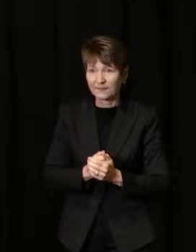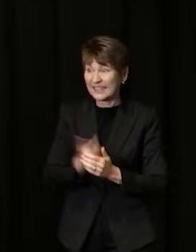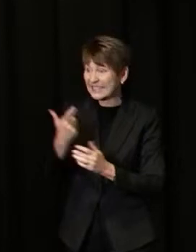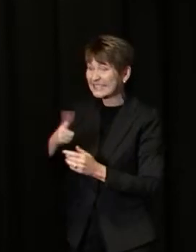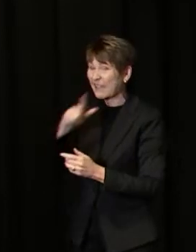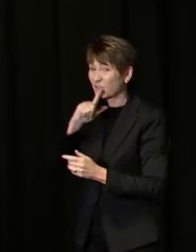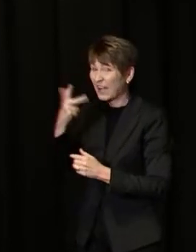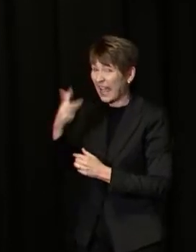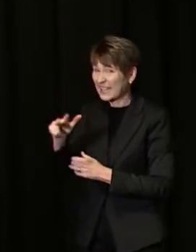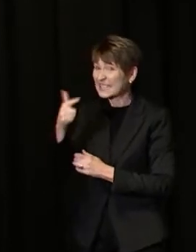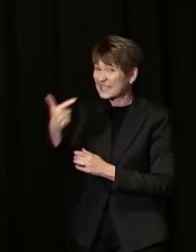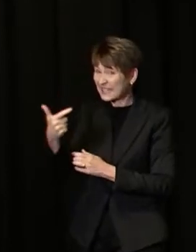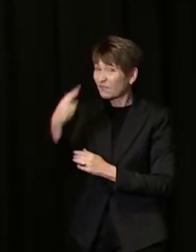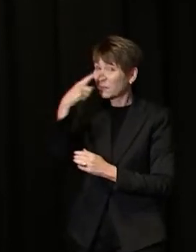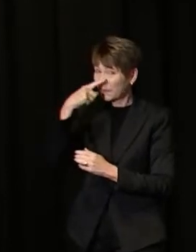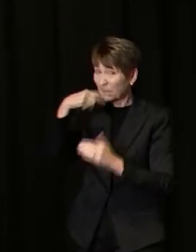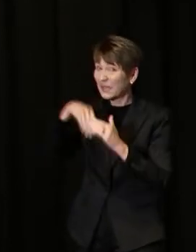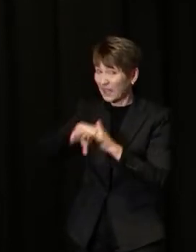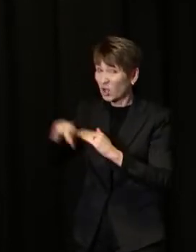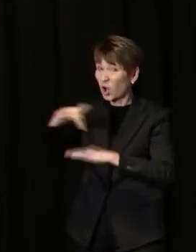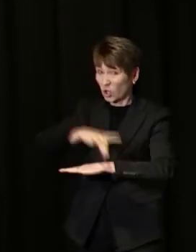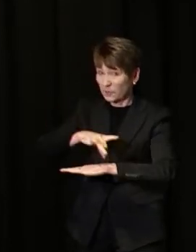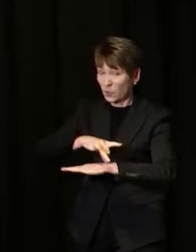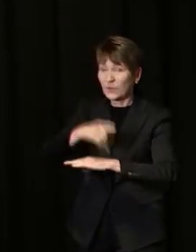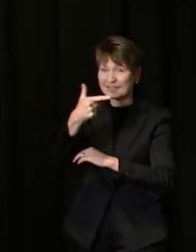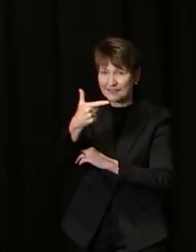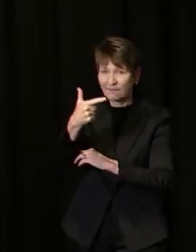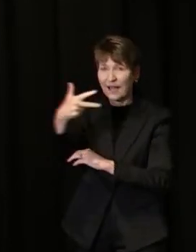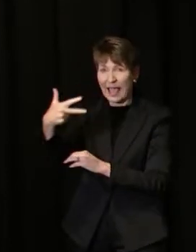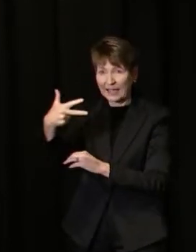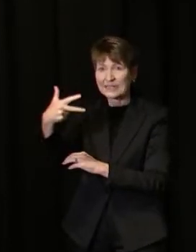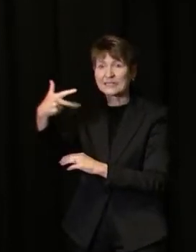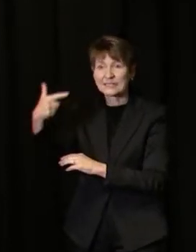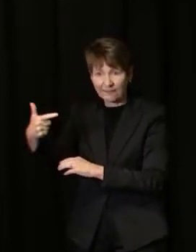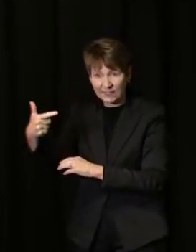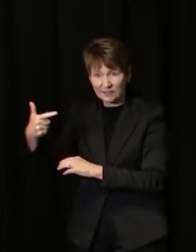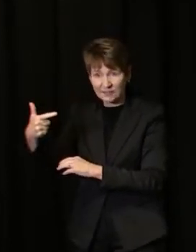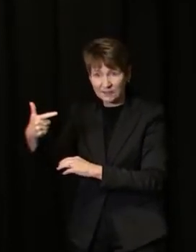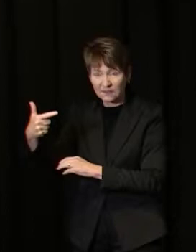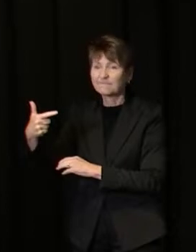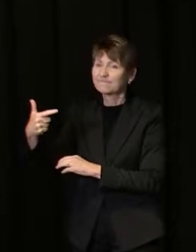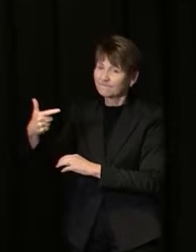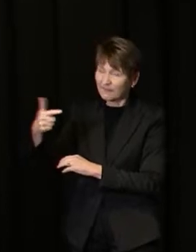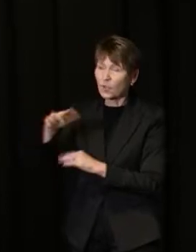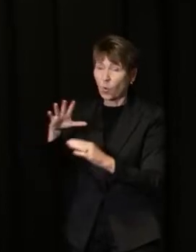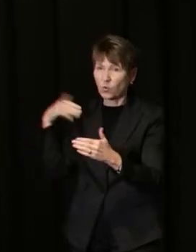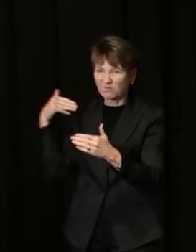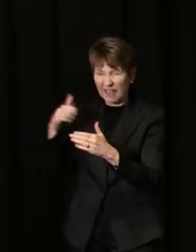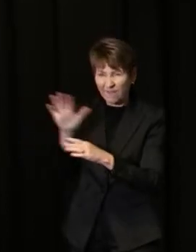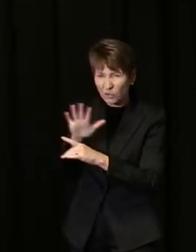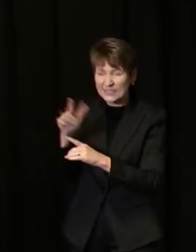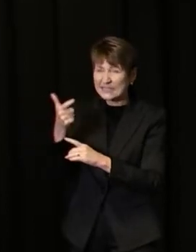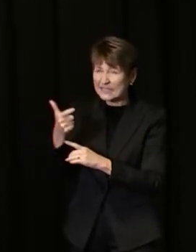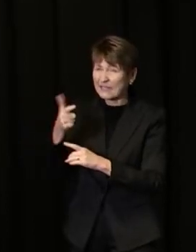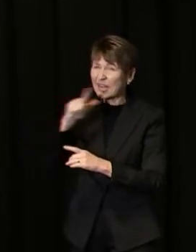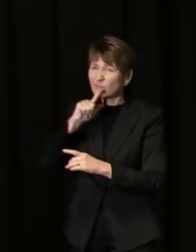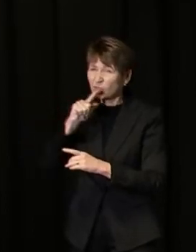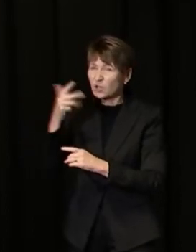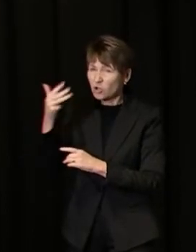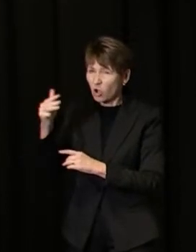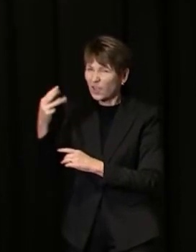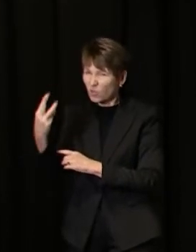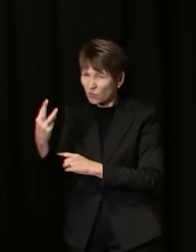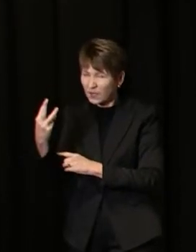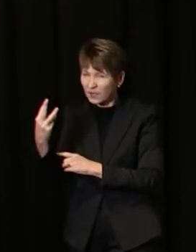787 COVID patients currently in hospital. That's a 7-day average of 793. 146 are in